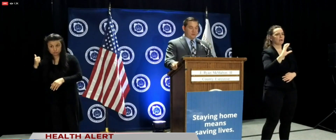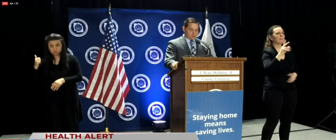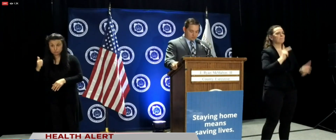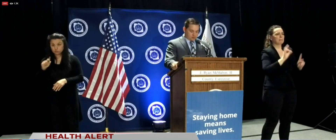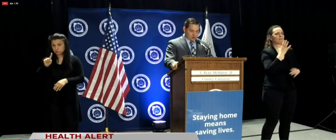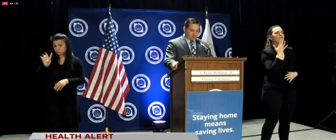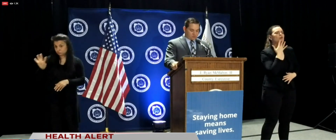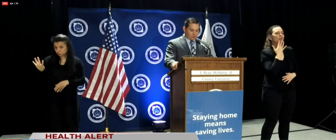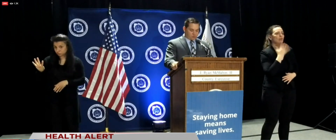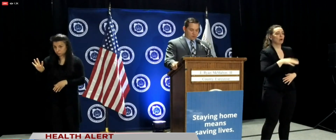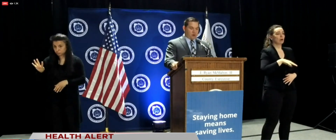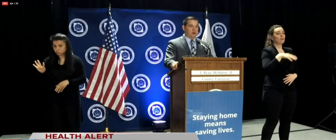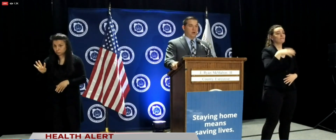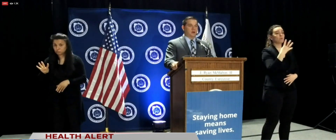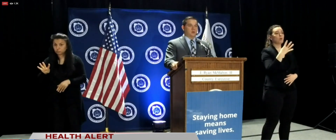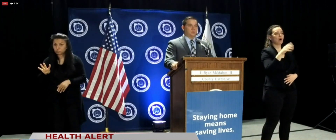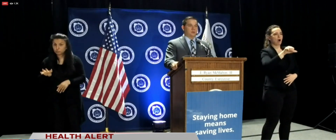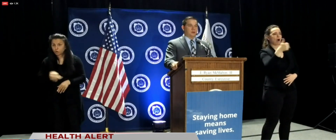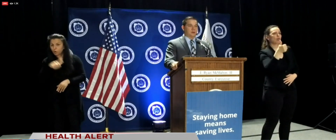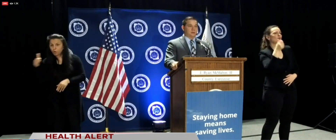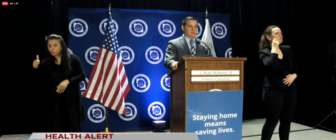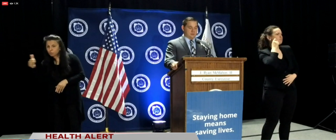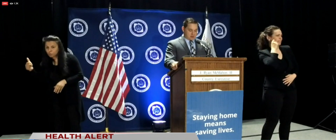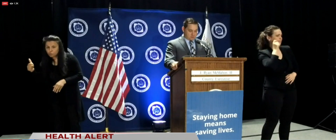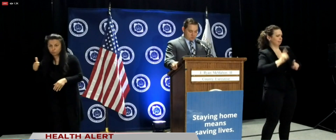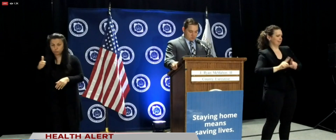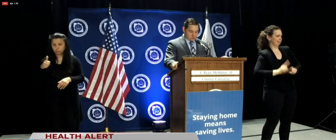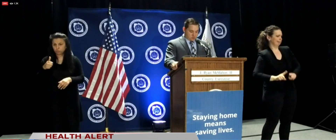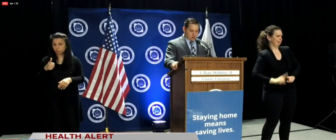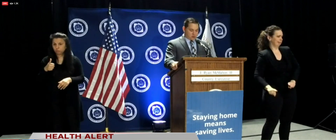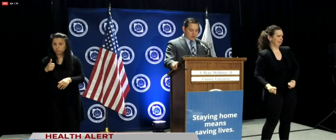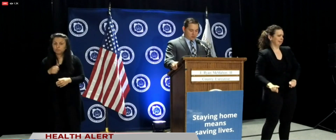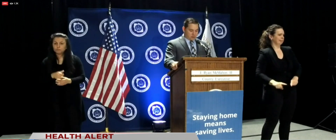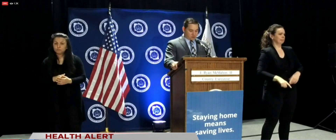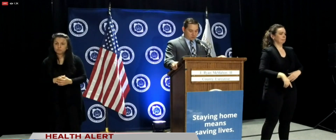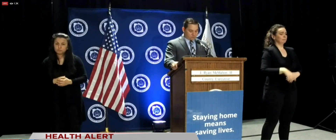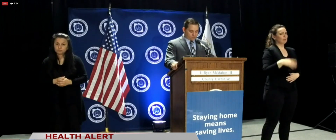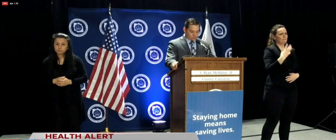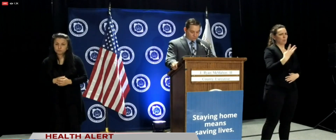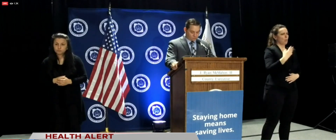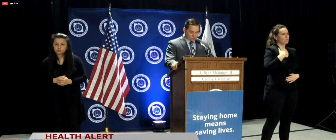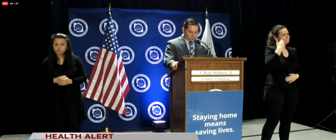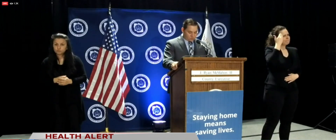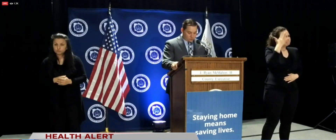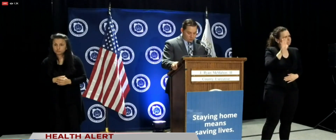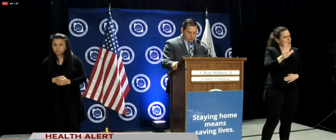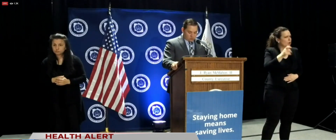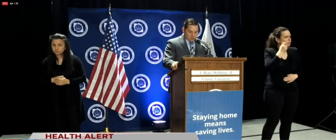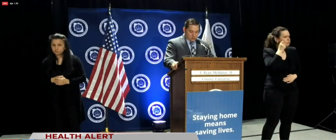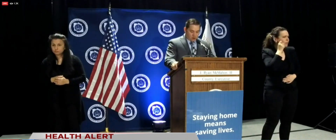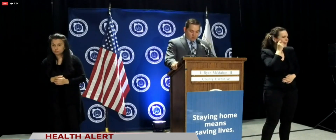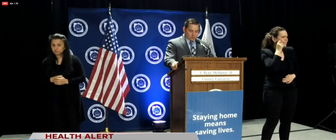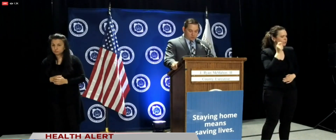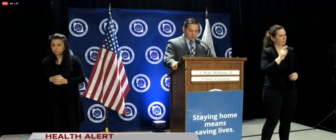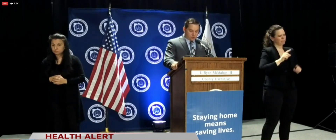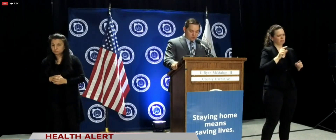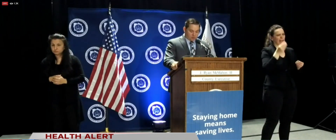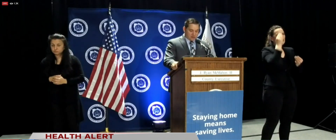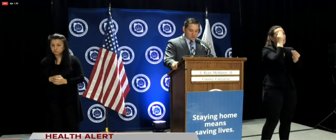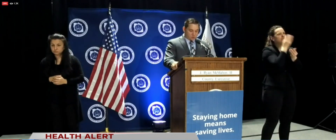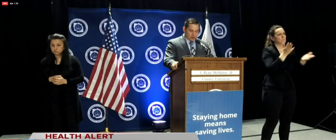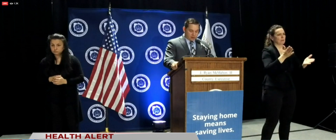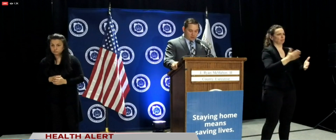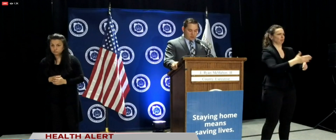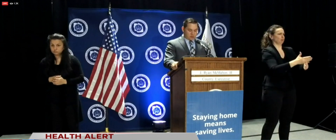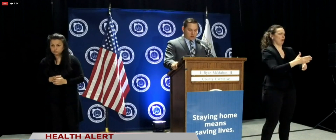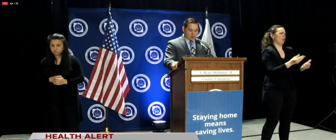different race, and 4 are unknown at this time in our data collection. All of those who have